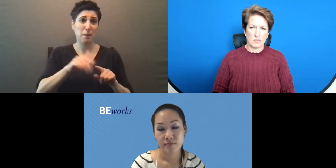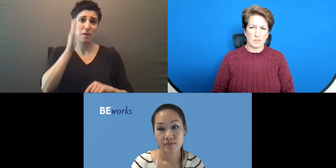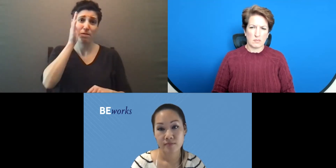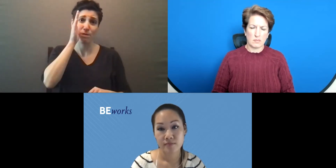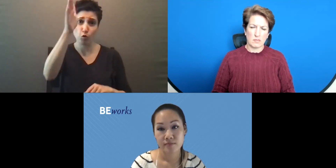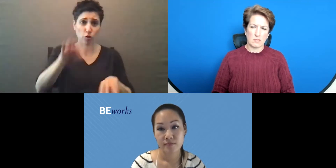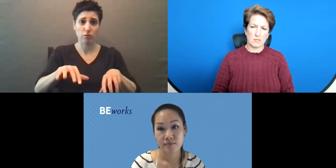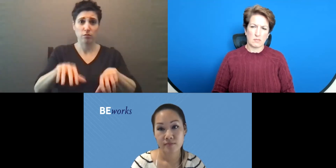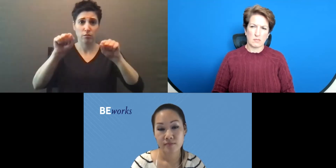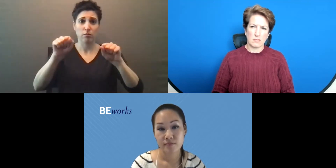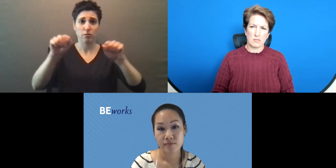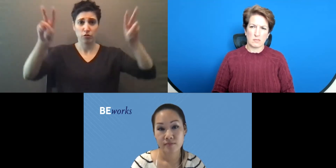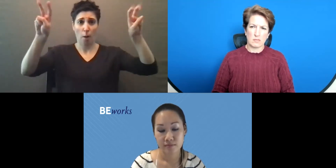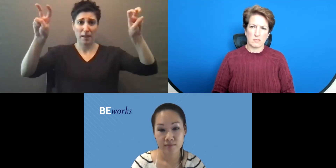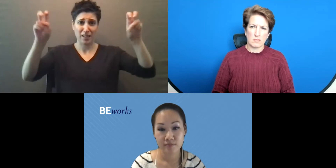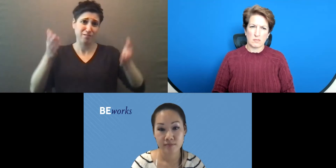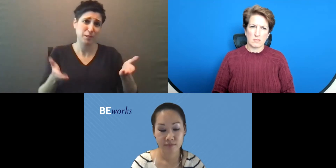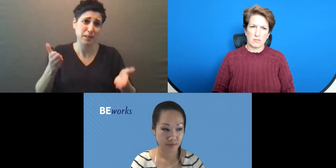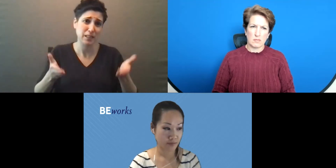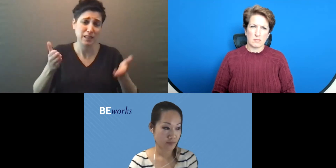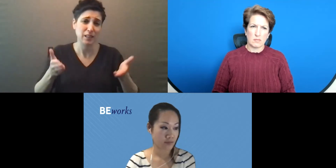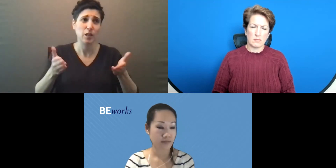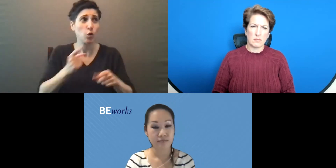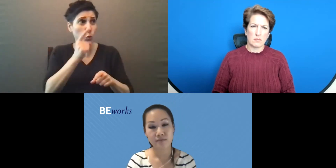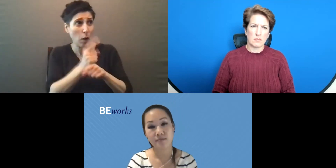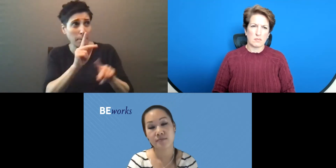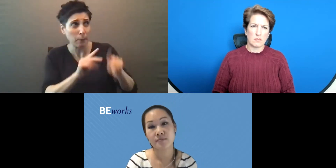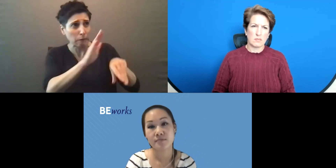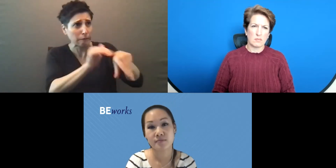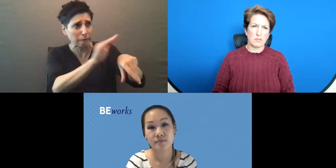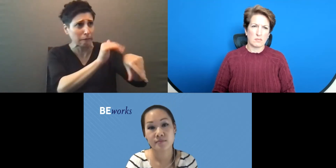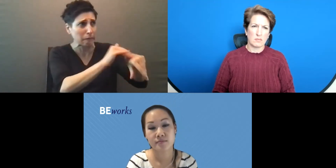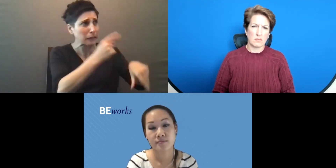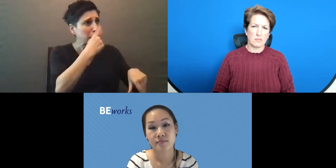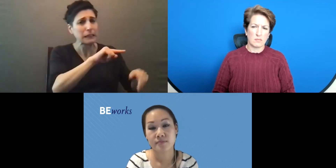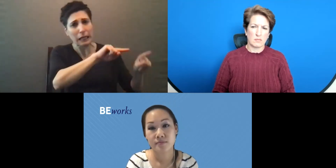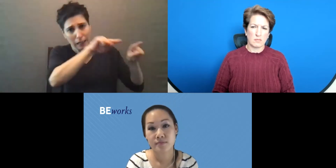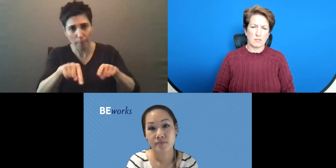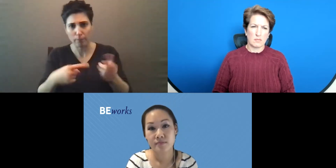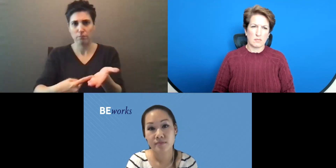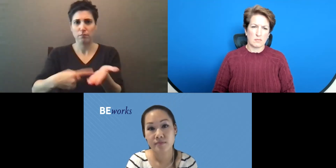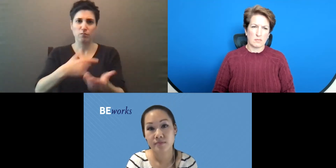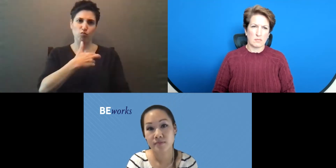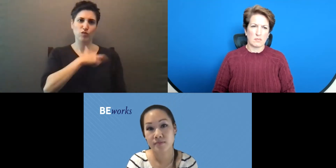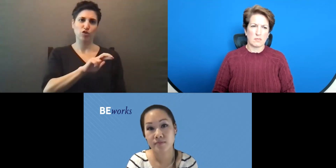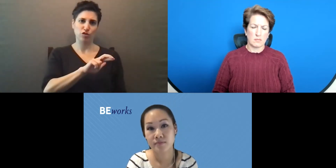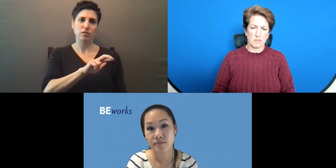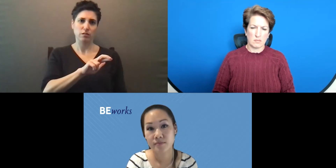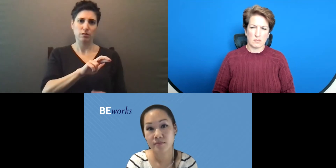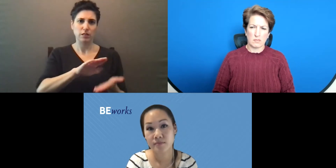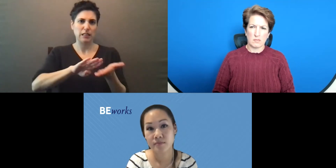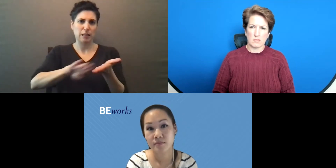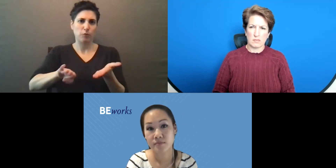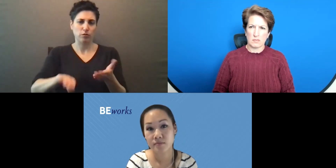discussion session, or maybe we can bring the right stakeholders to the table to have a bigger strategy about it.